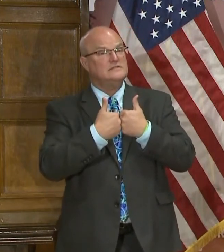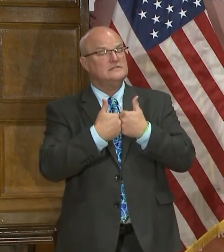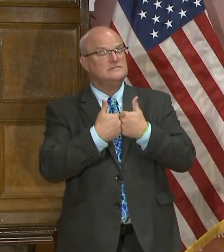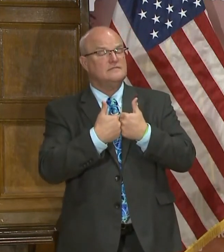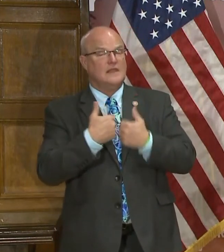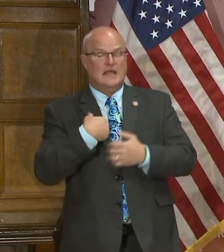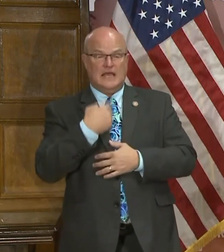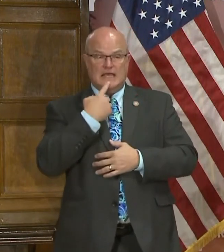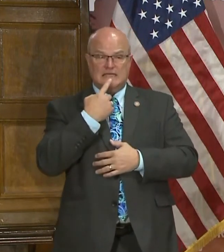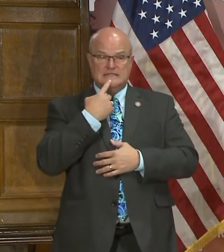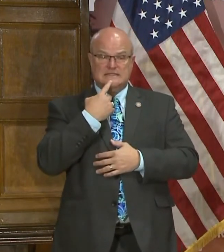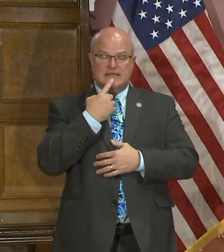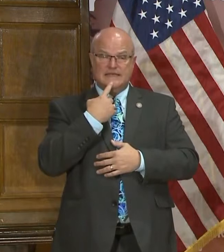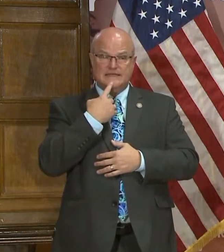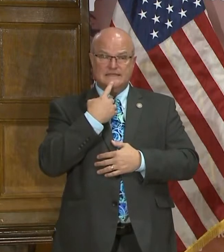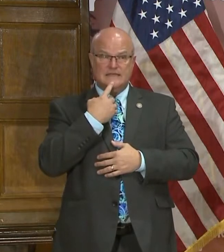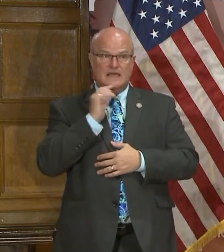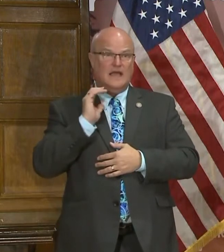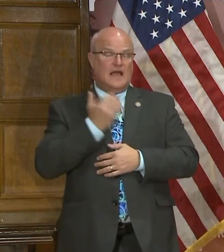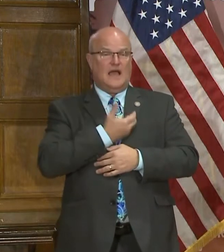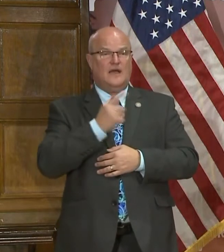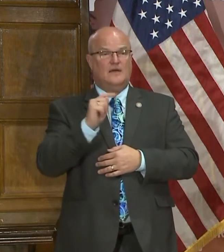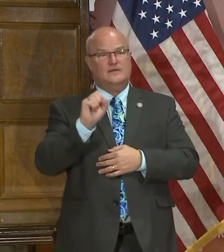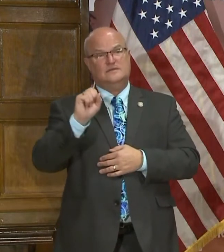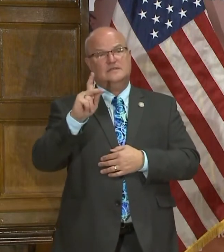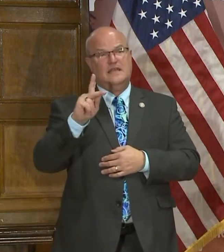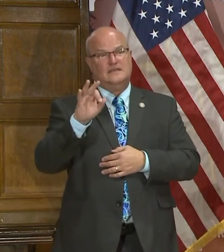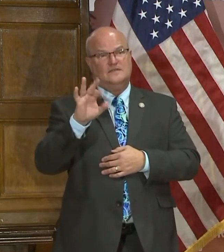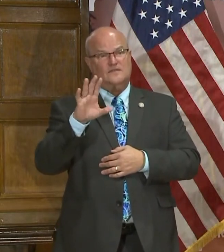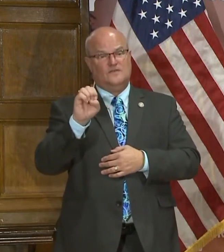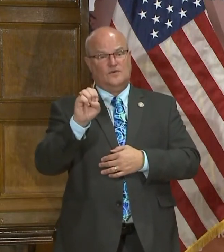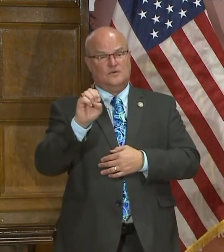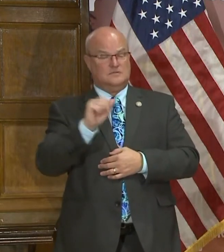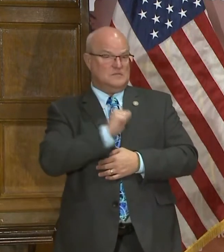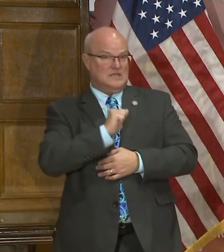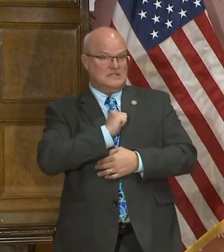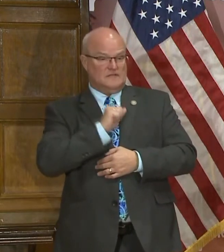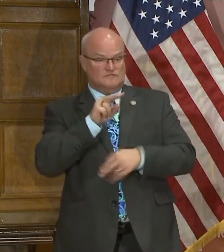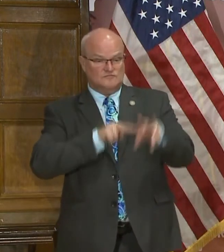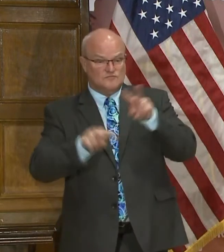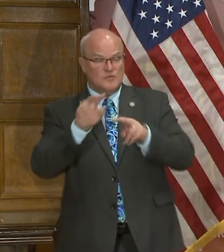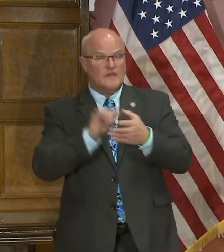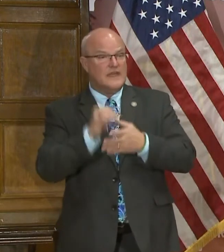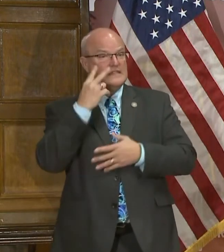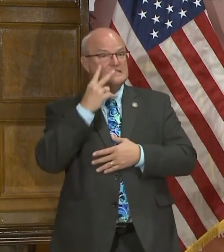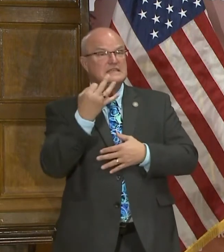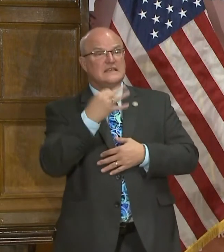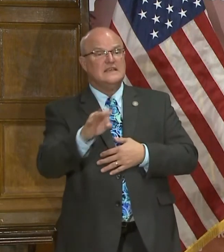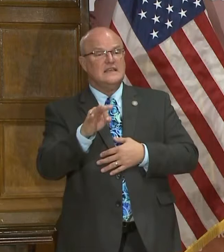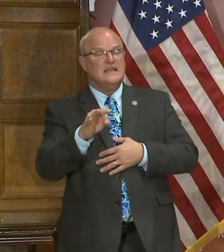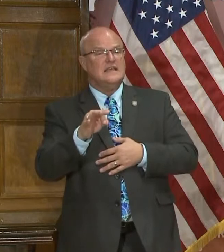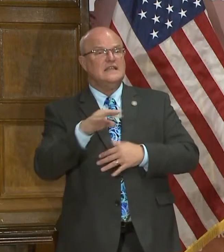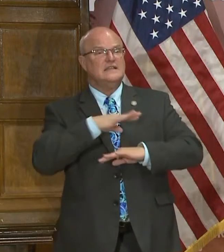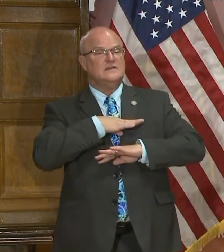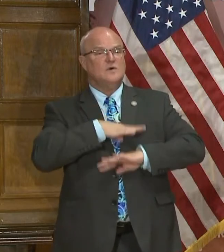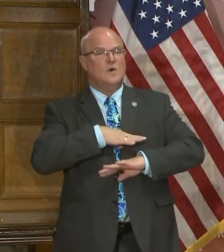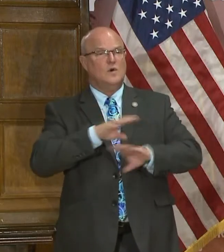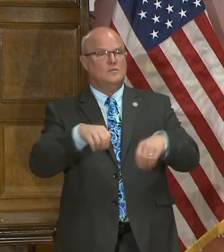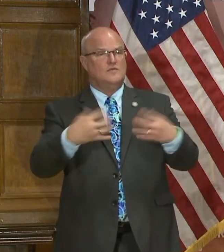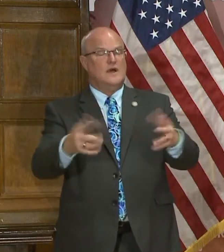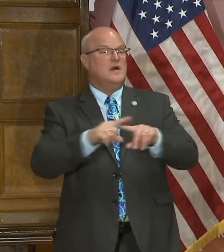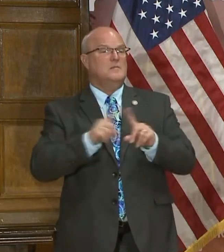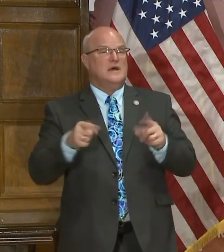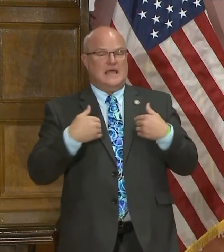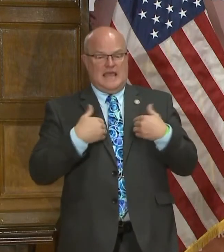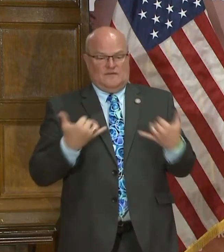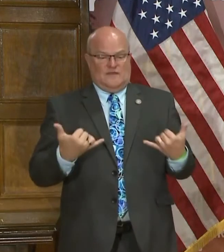I can say is our task force, myself, we're looking at that to see if there's any relief that can be provided, but we